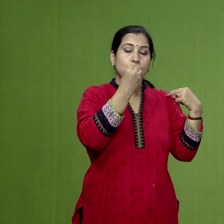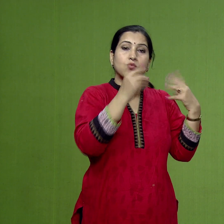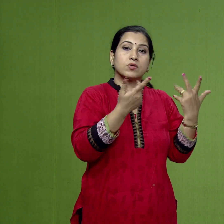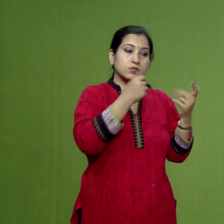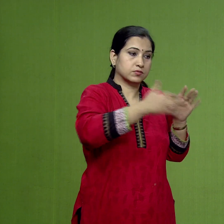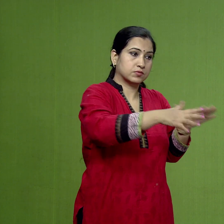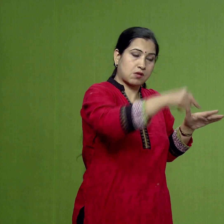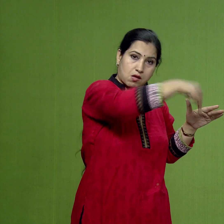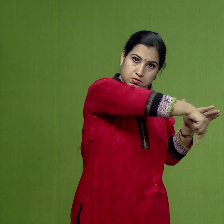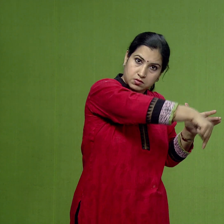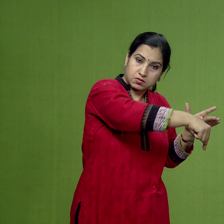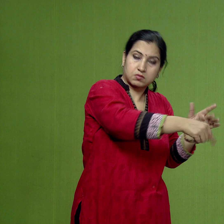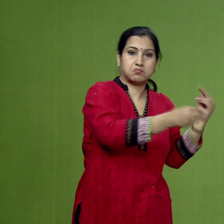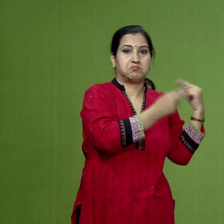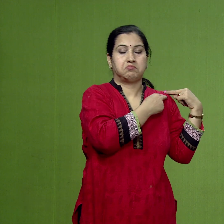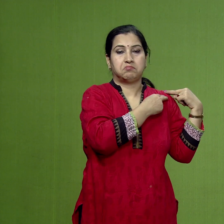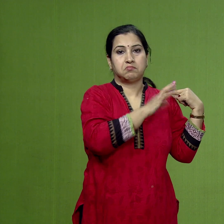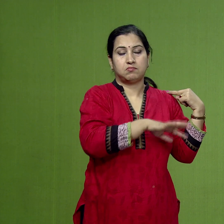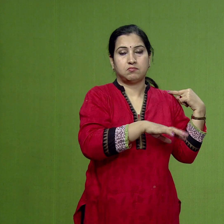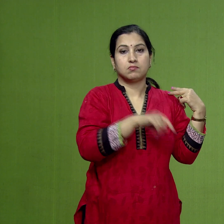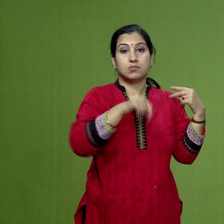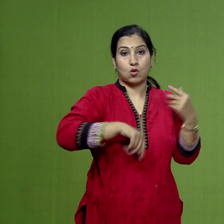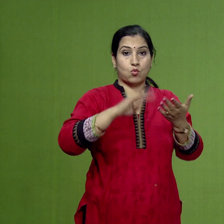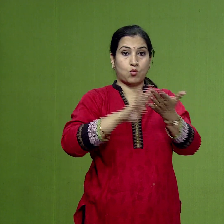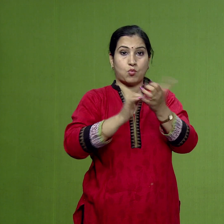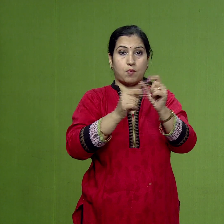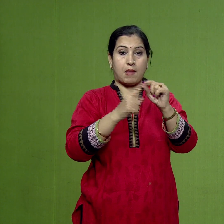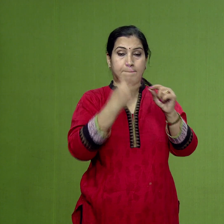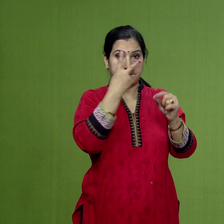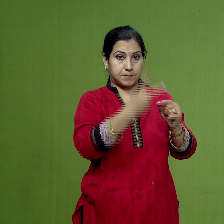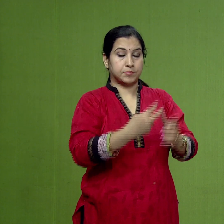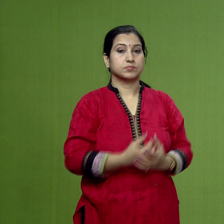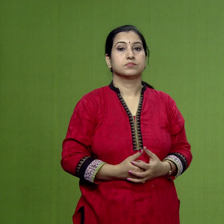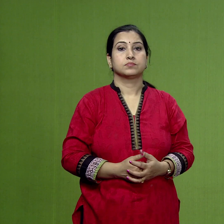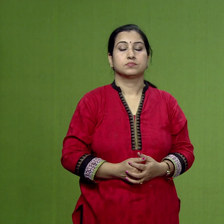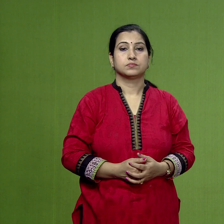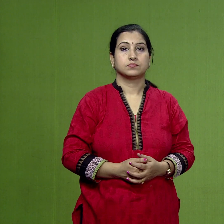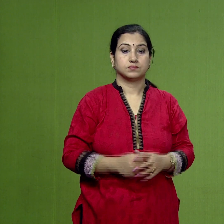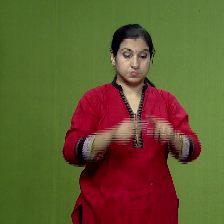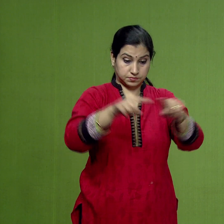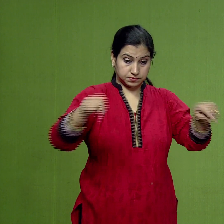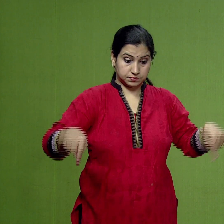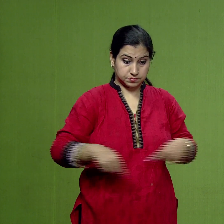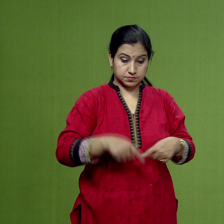other necessities. Look at the map. The landmass of India